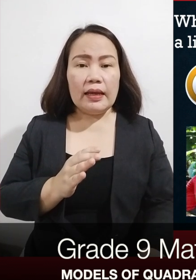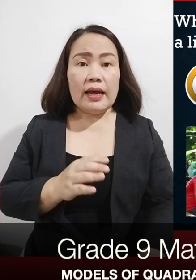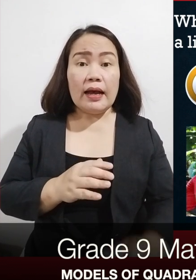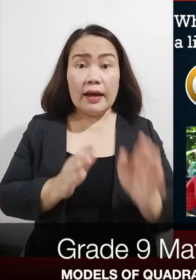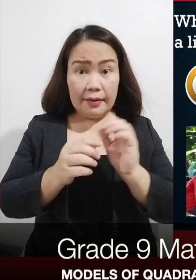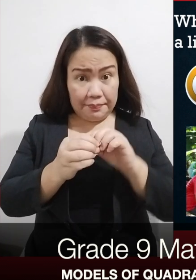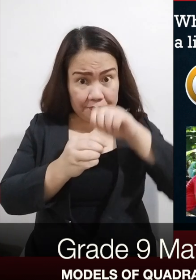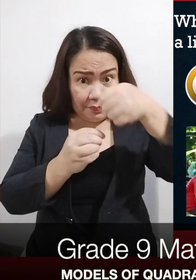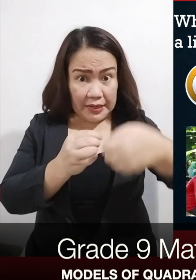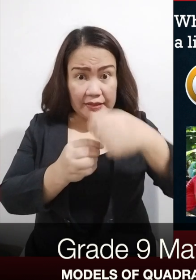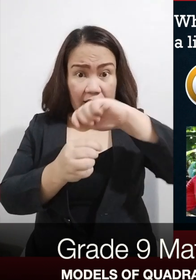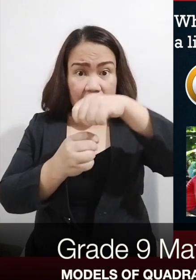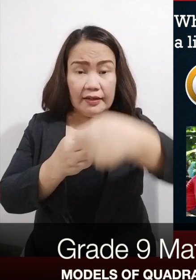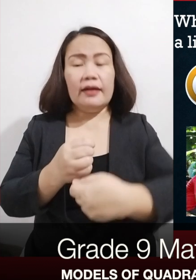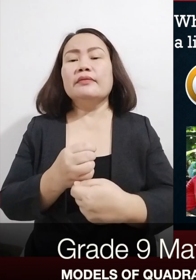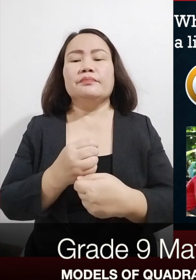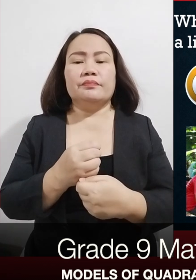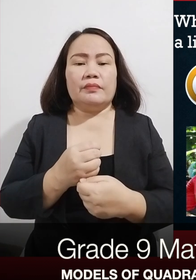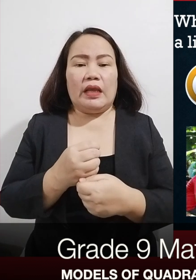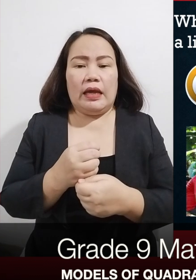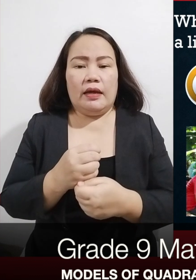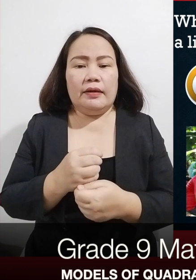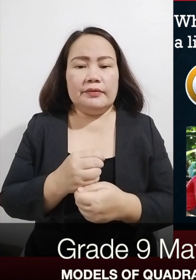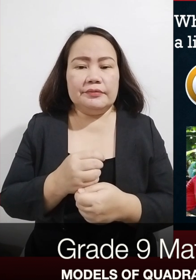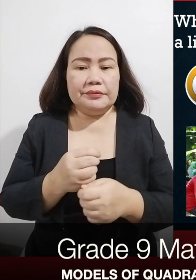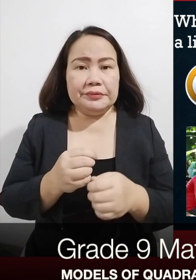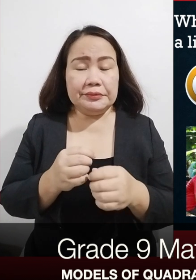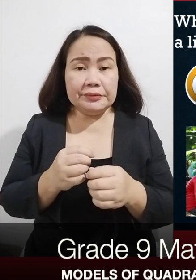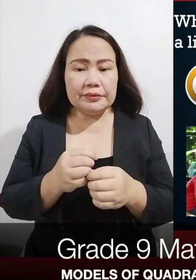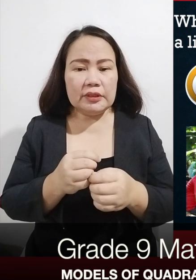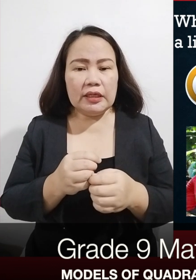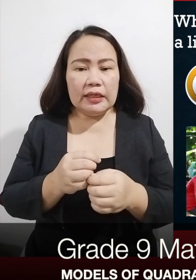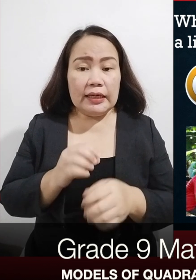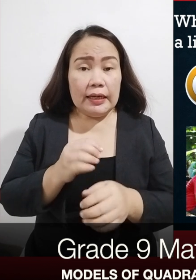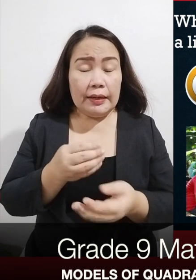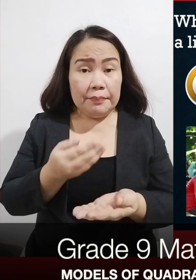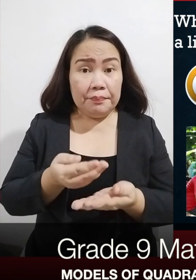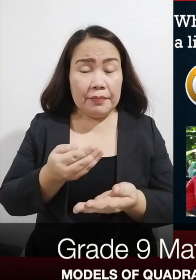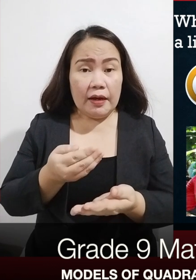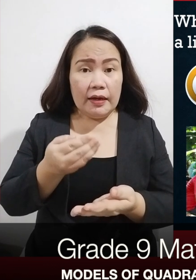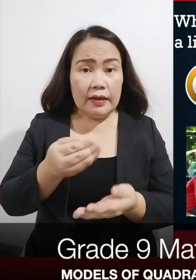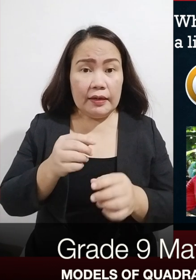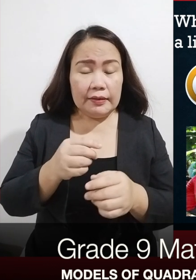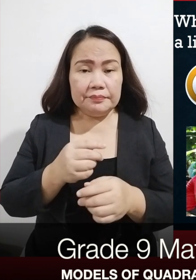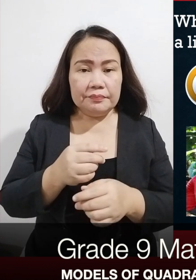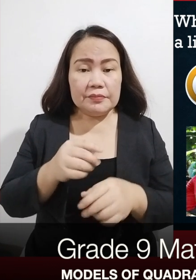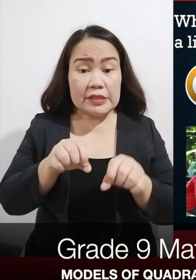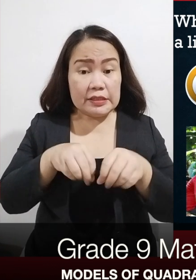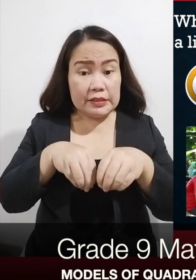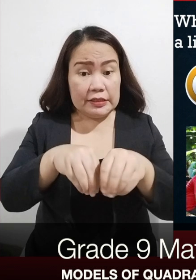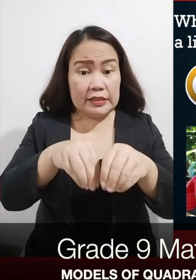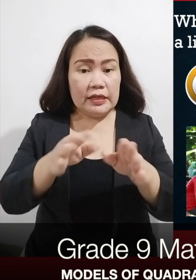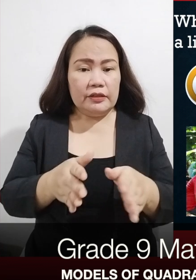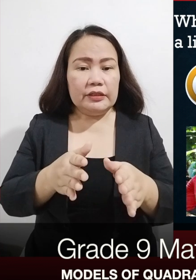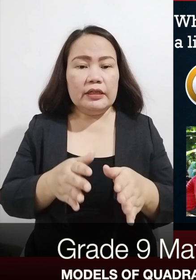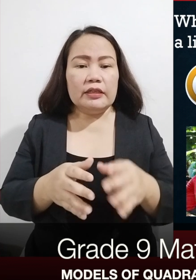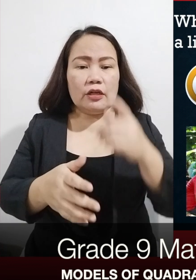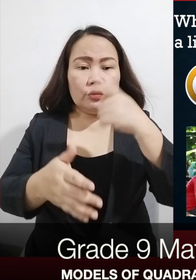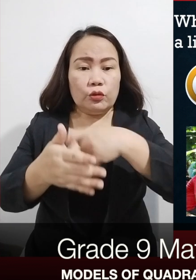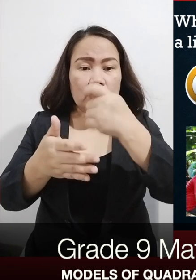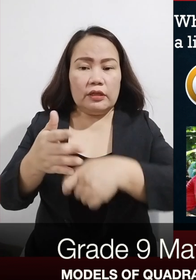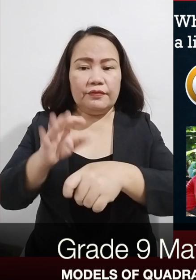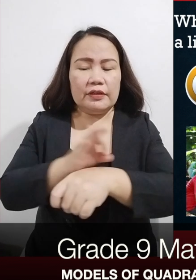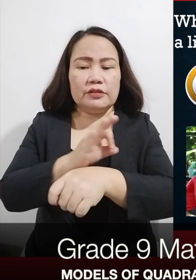A banana dealer has a total cost function. So, nirepresent ko yung cost function as C of